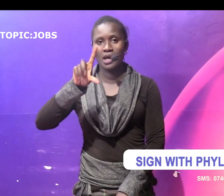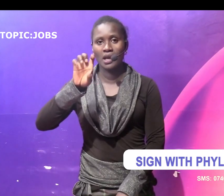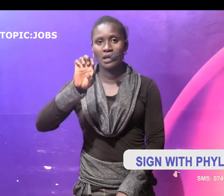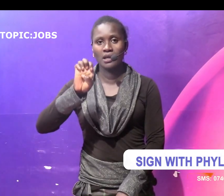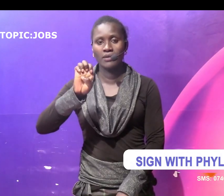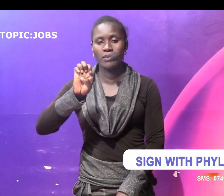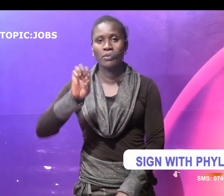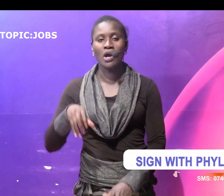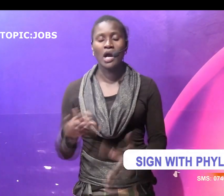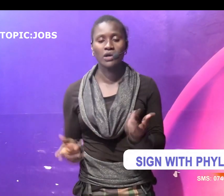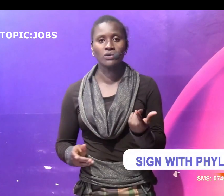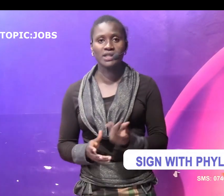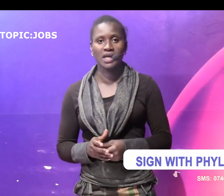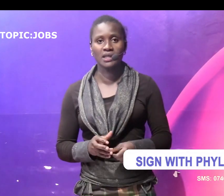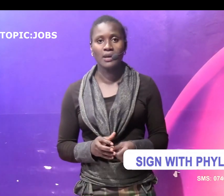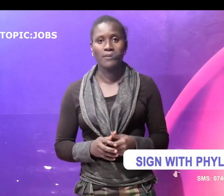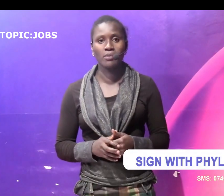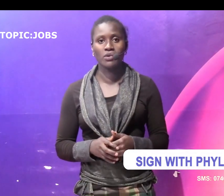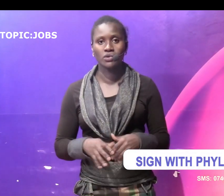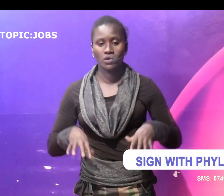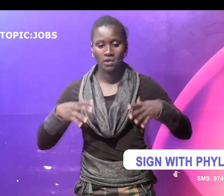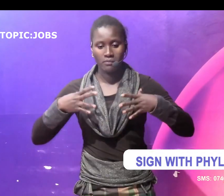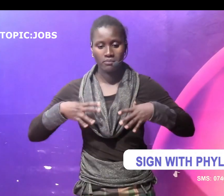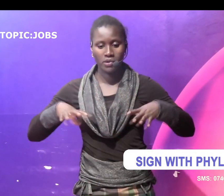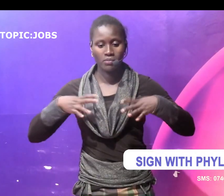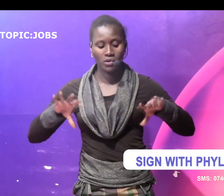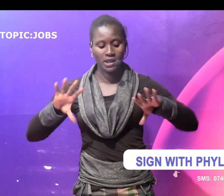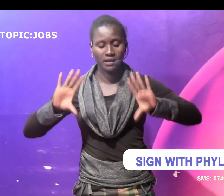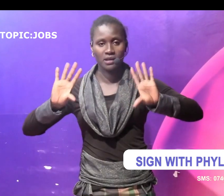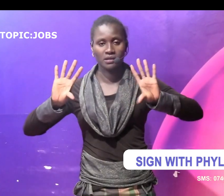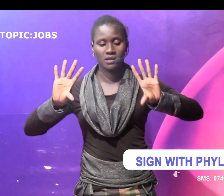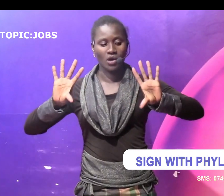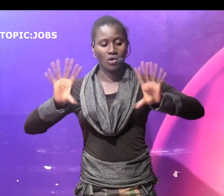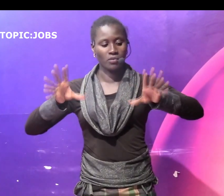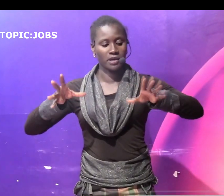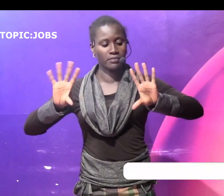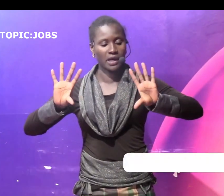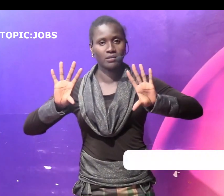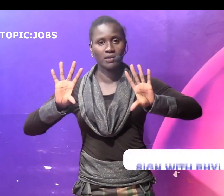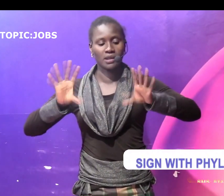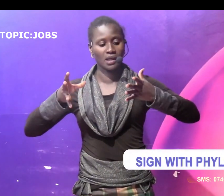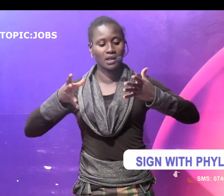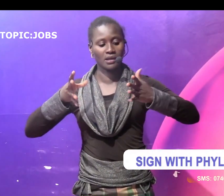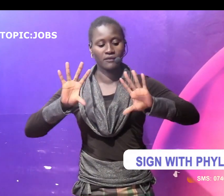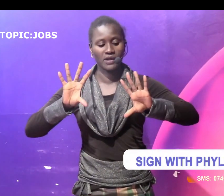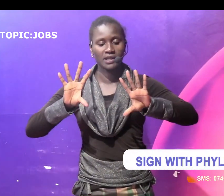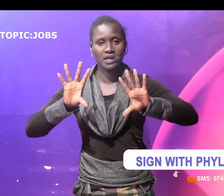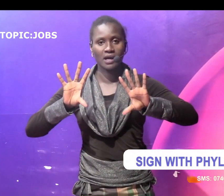P-E-O-P-L-E. People. How do we sign people? So people like this. Open palm and then fingers up,